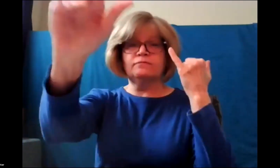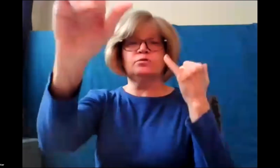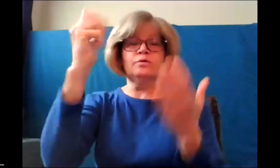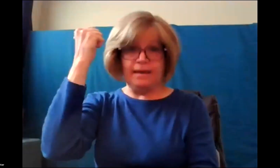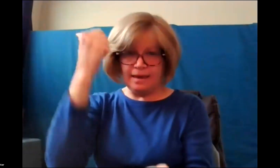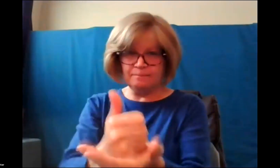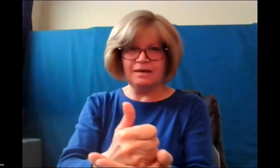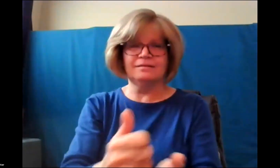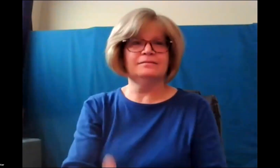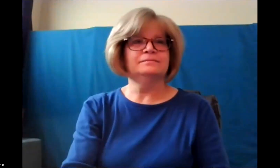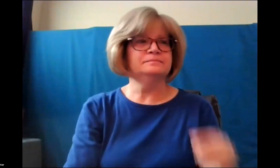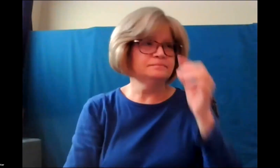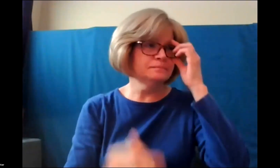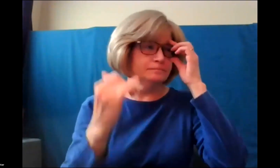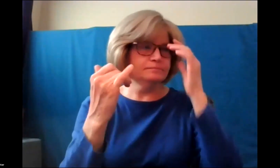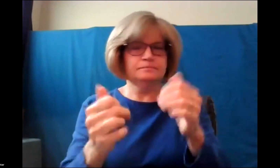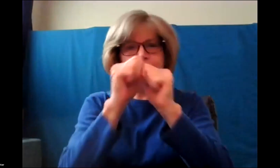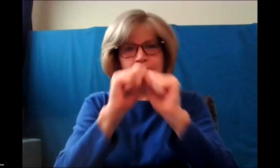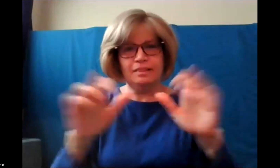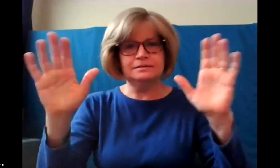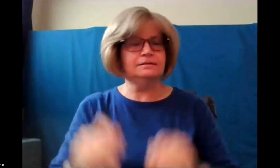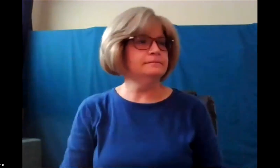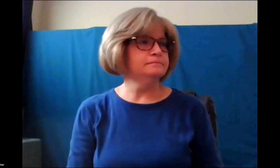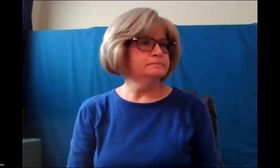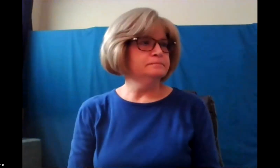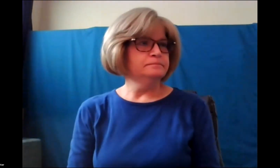forever. Amen.